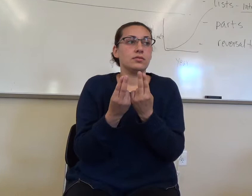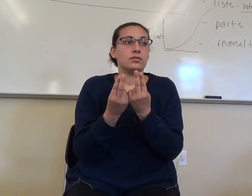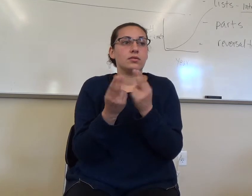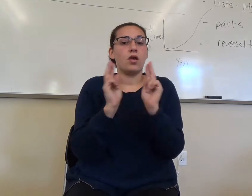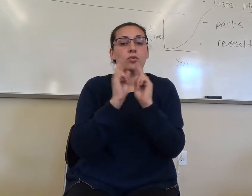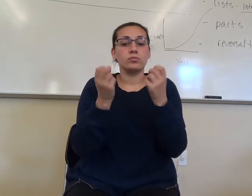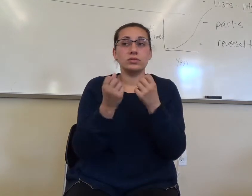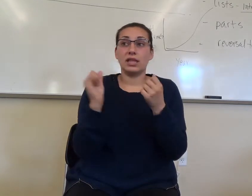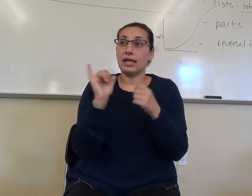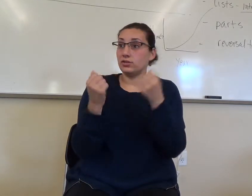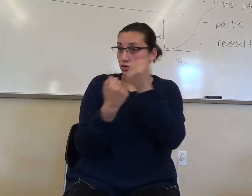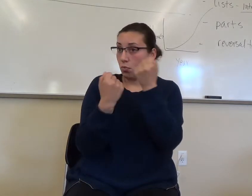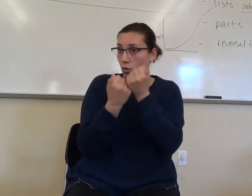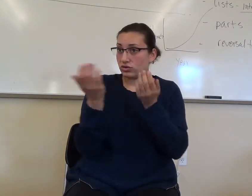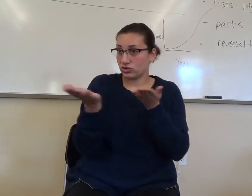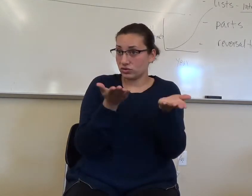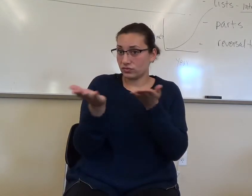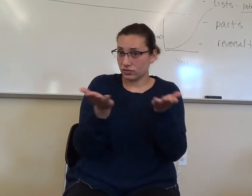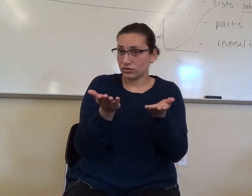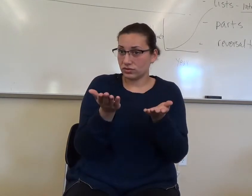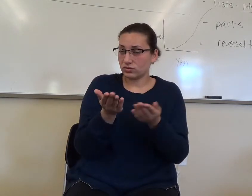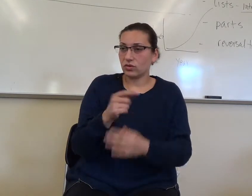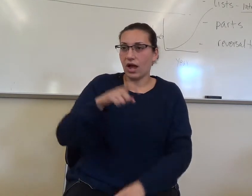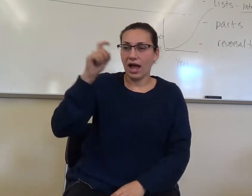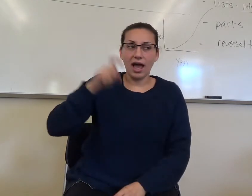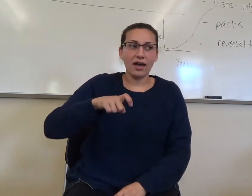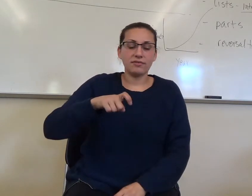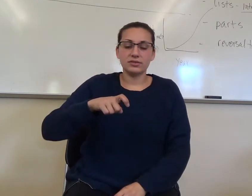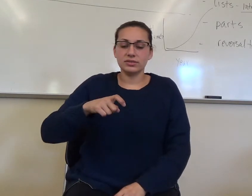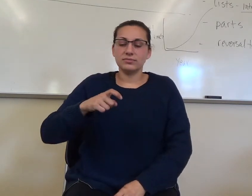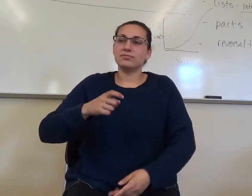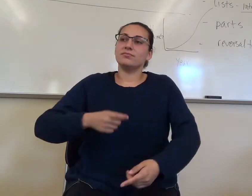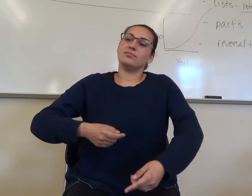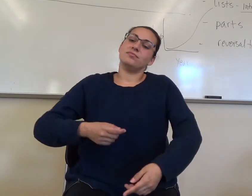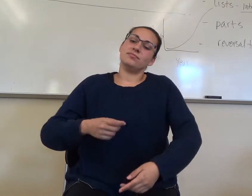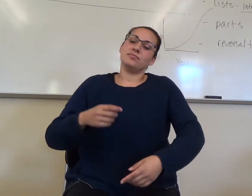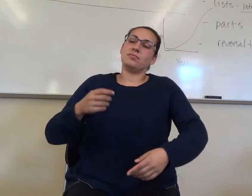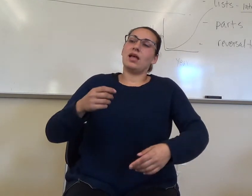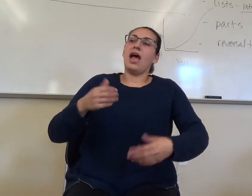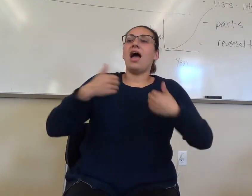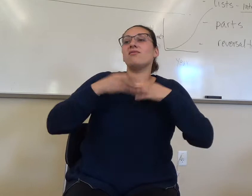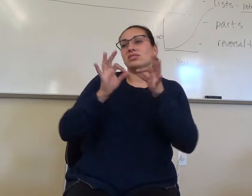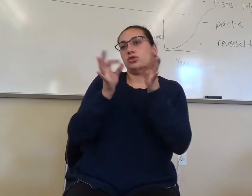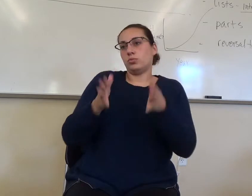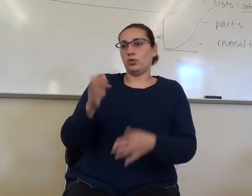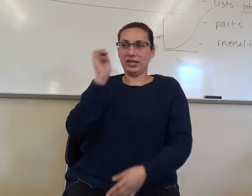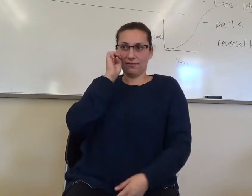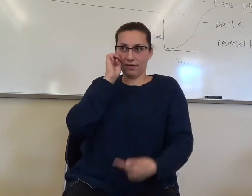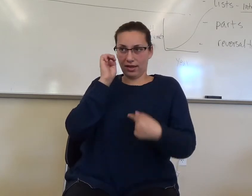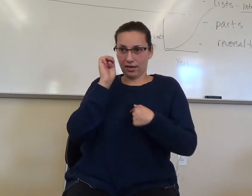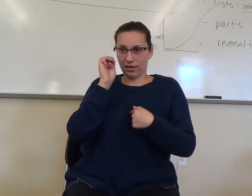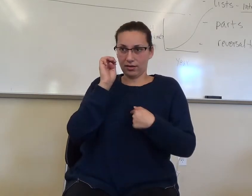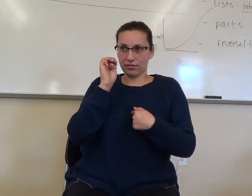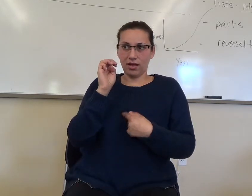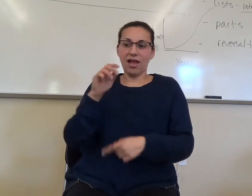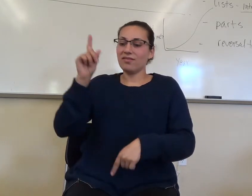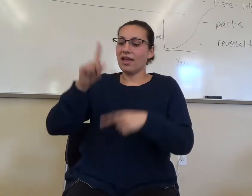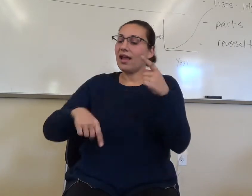supportive services has to supply event. They can't ask me to go out and get an interpreter for it, because that creates